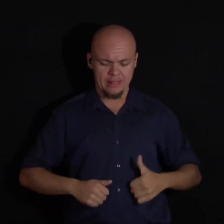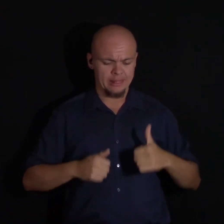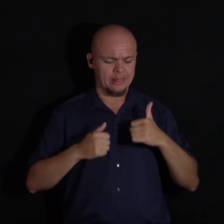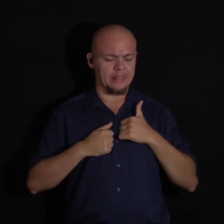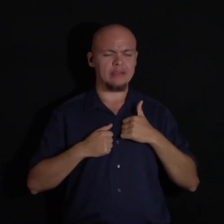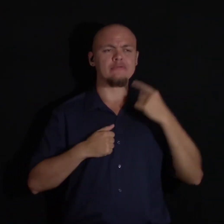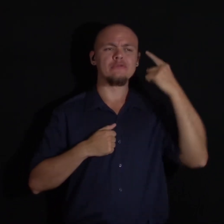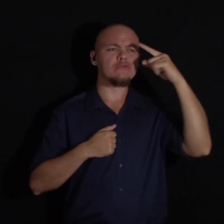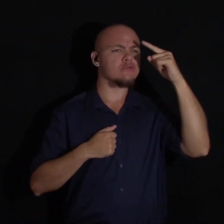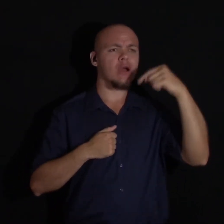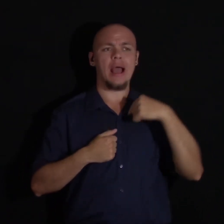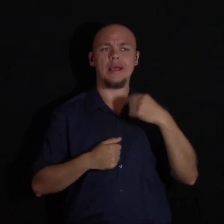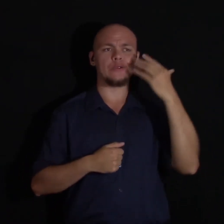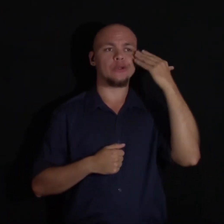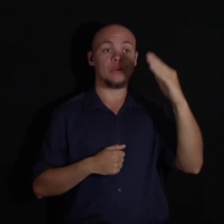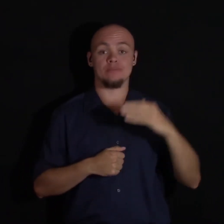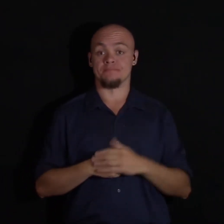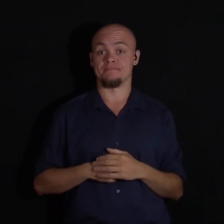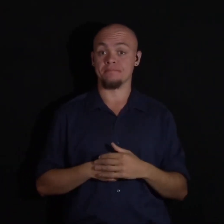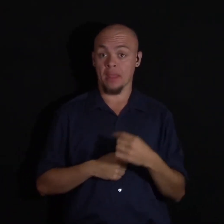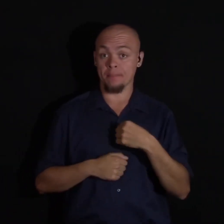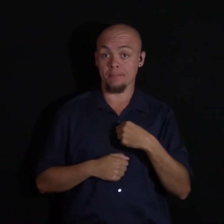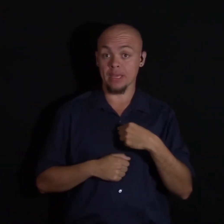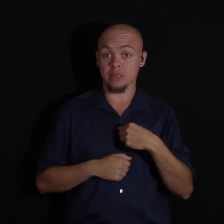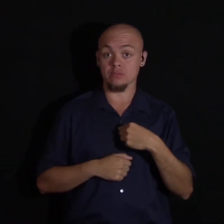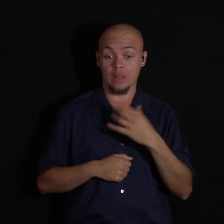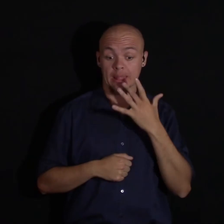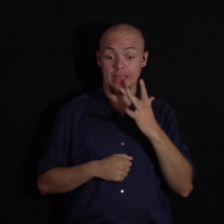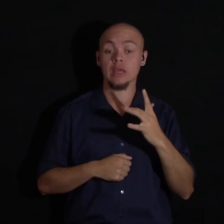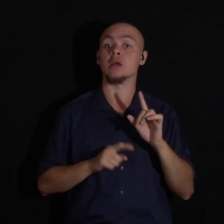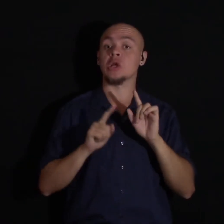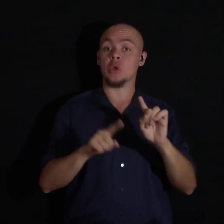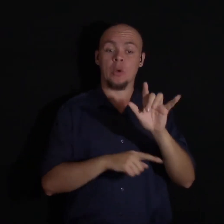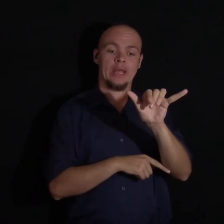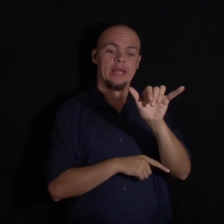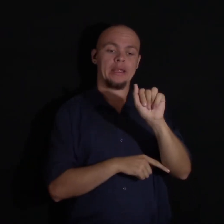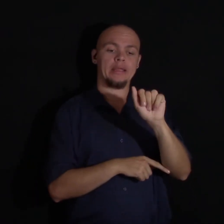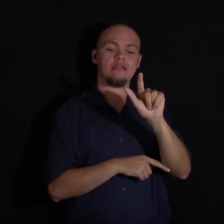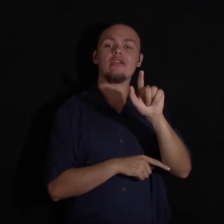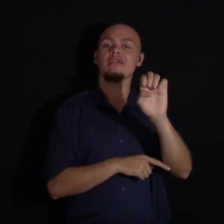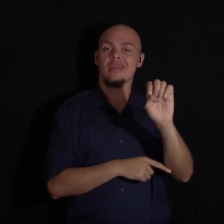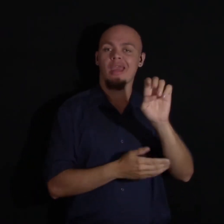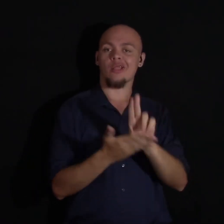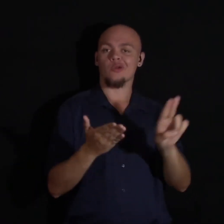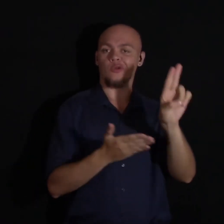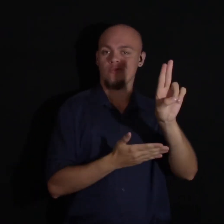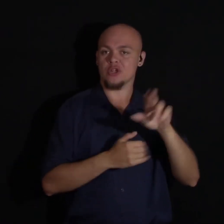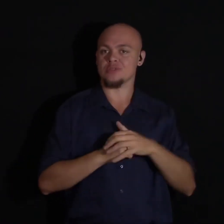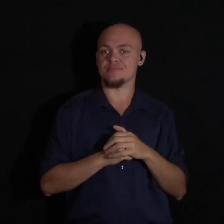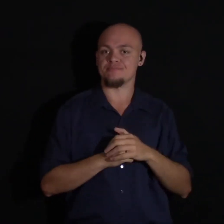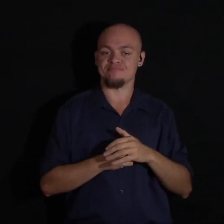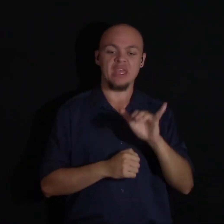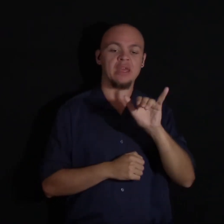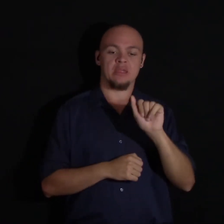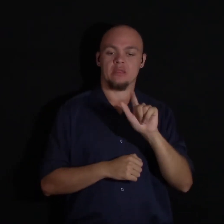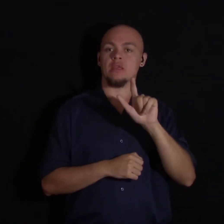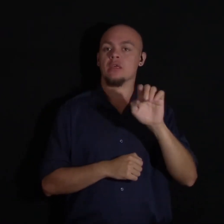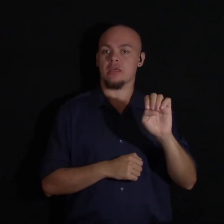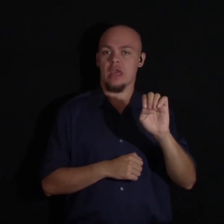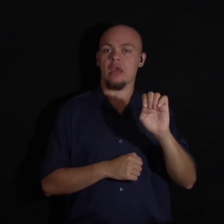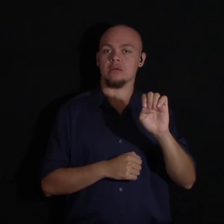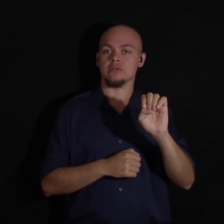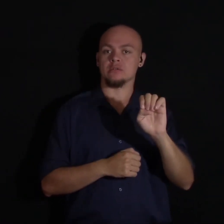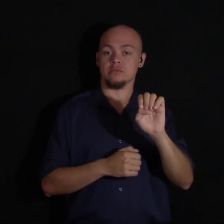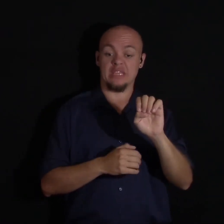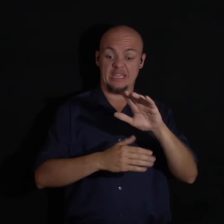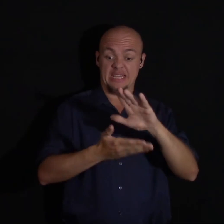Now, I was privileged to go to Yale, and we were standing on a summer evening in the middle of Yale's old campus, and the people that